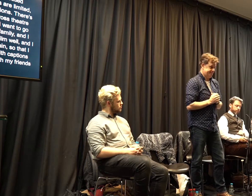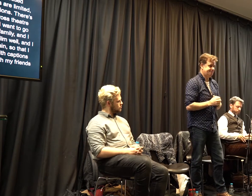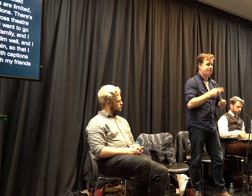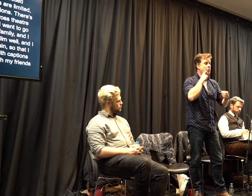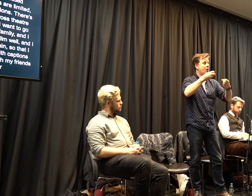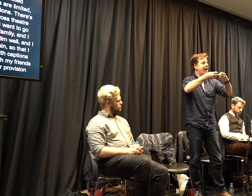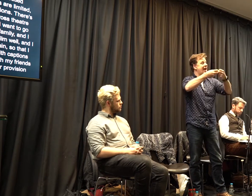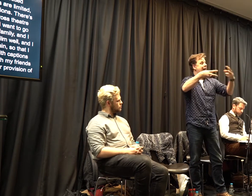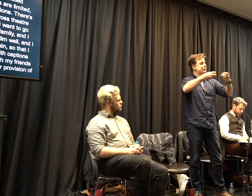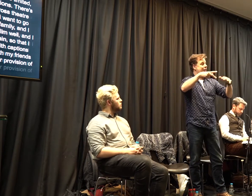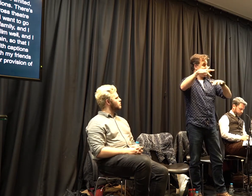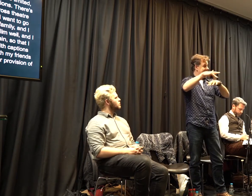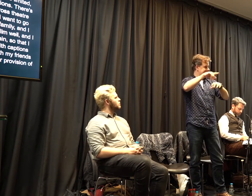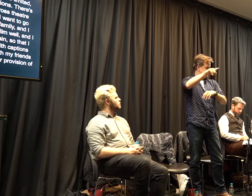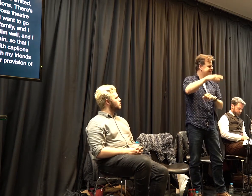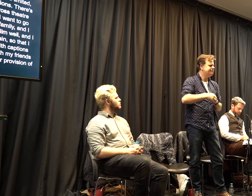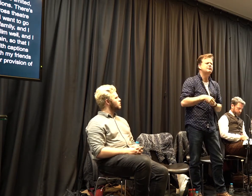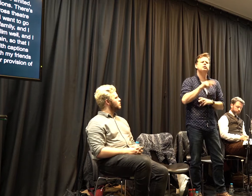timing.